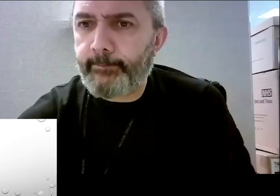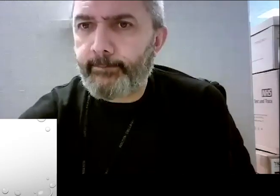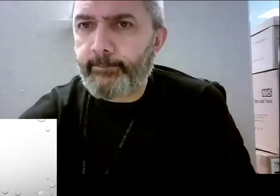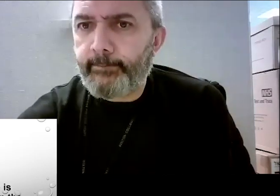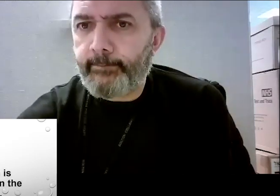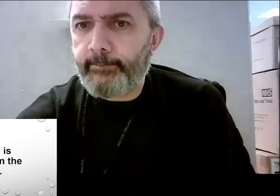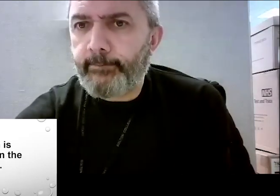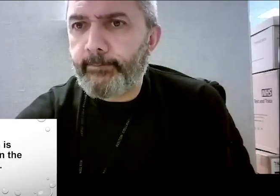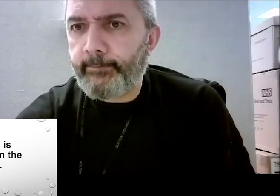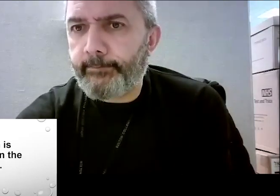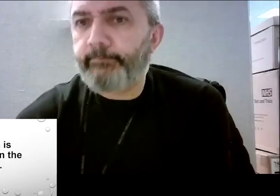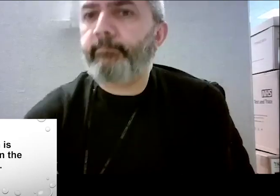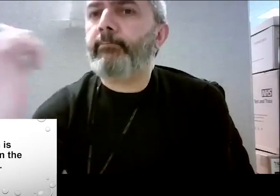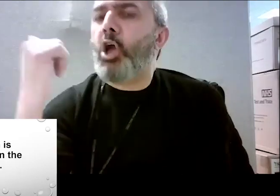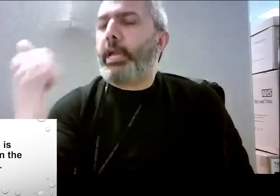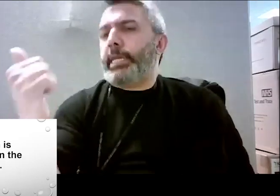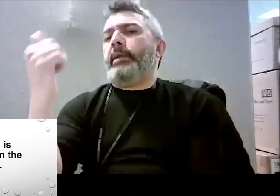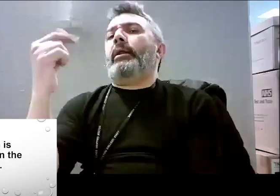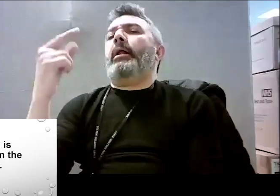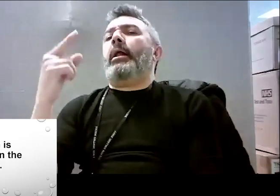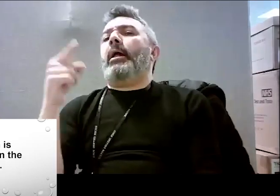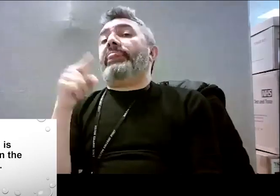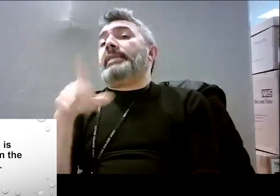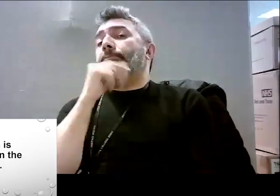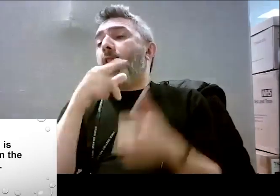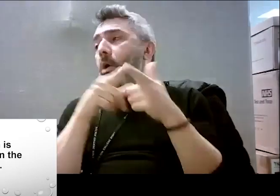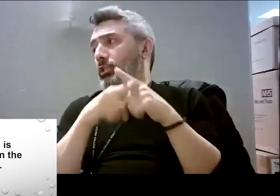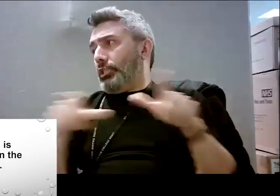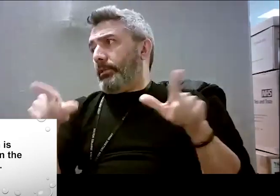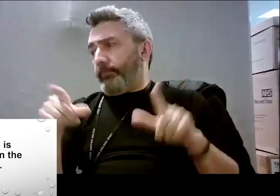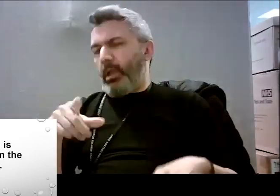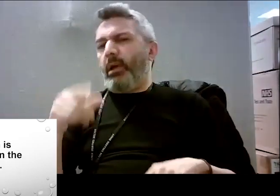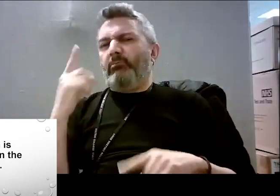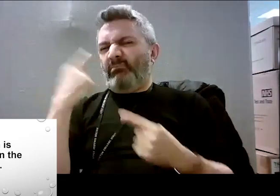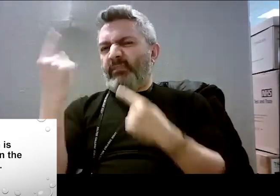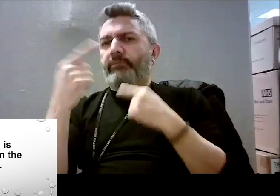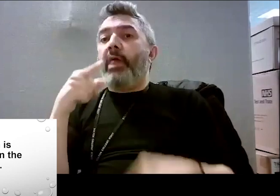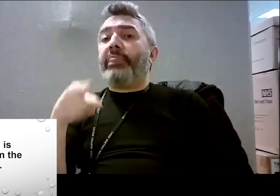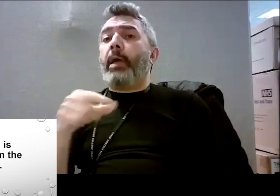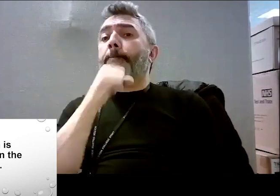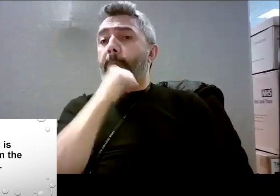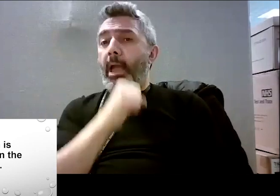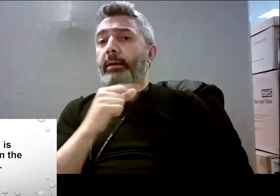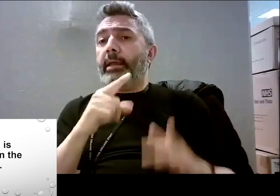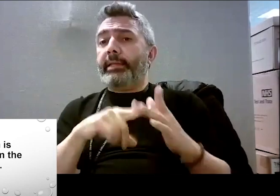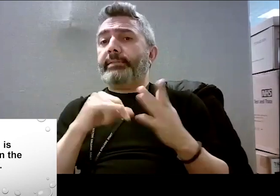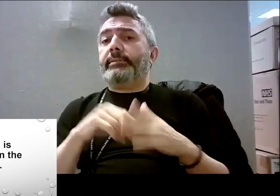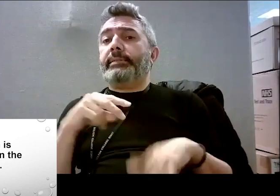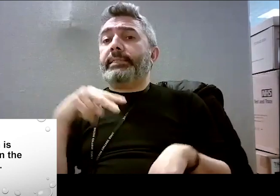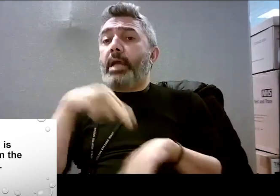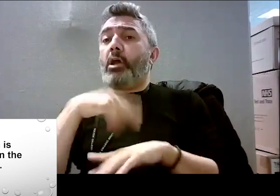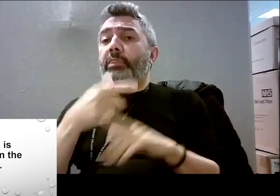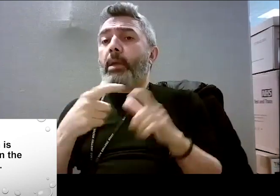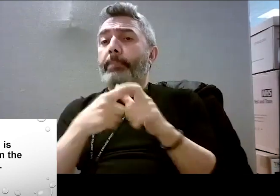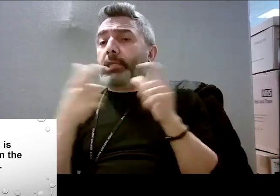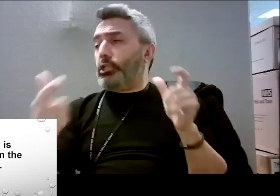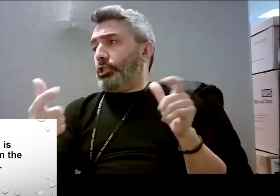of communication as well. Yeah, okay. Okay, so you got the sentence in English. We've got the man